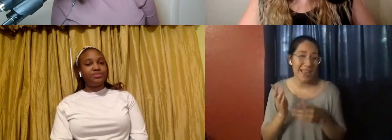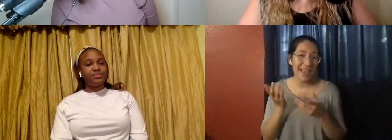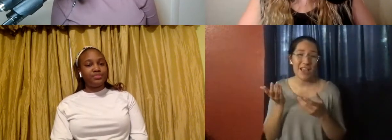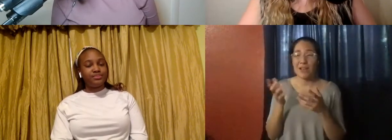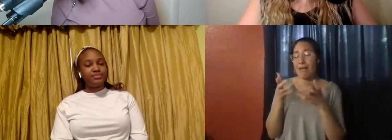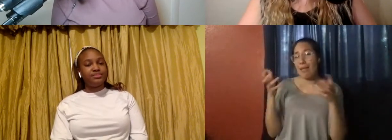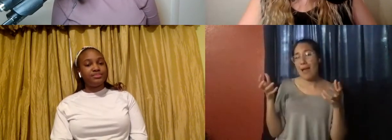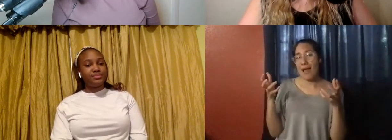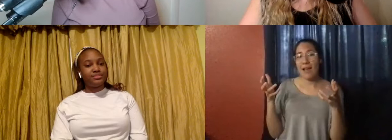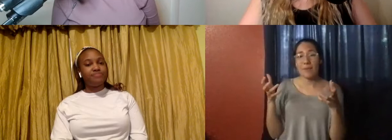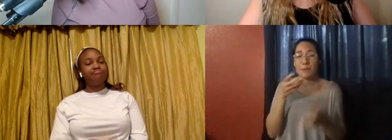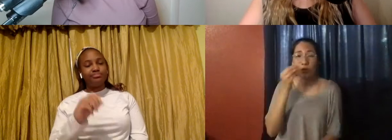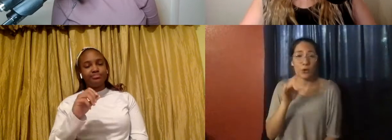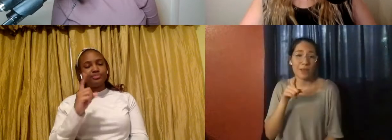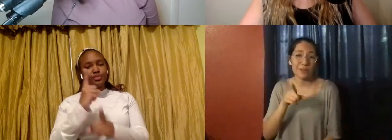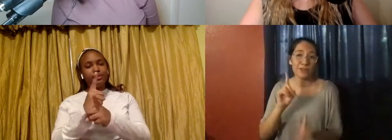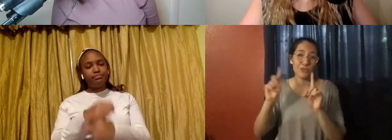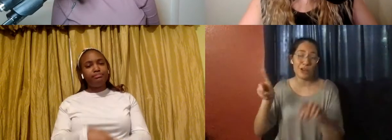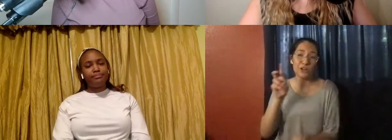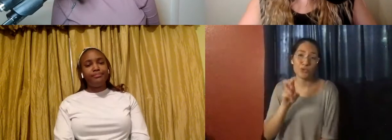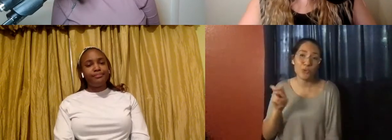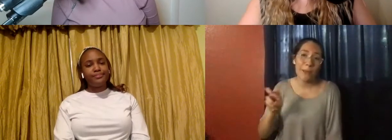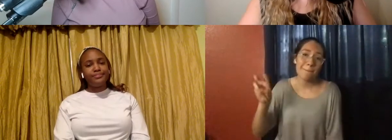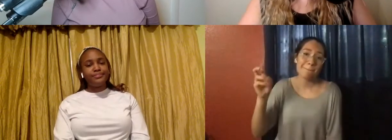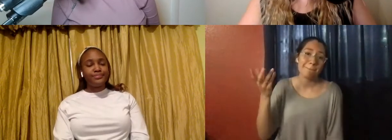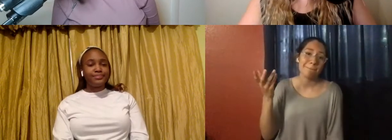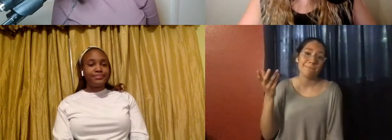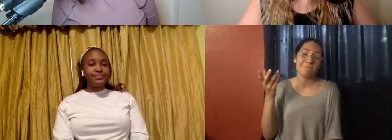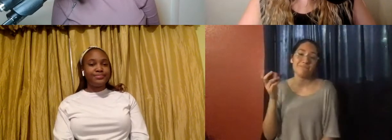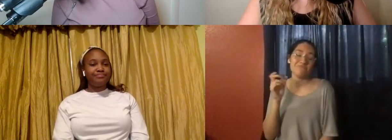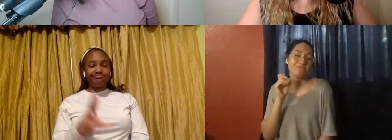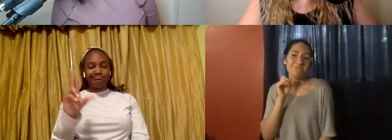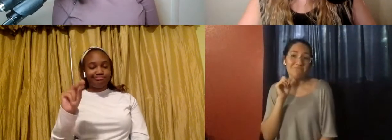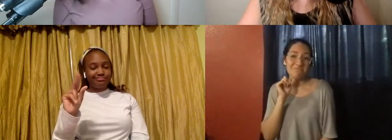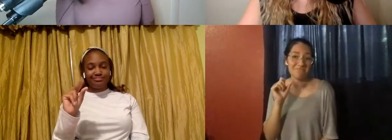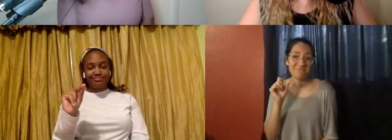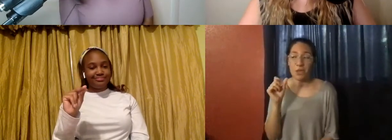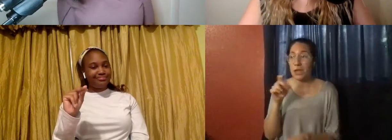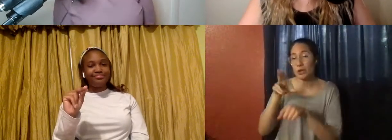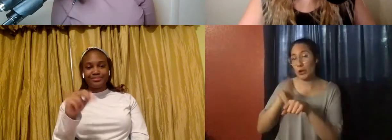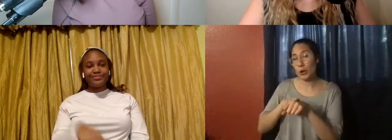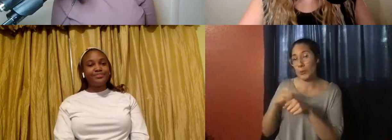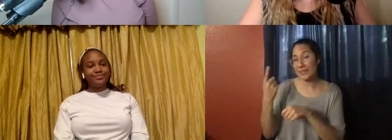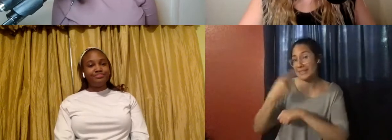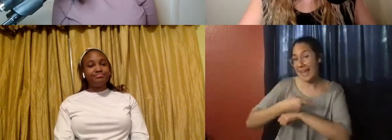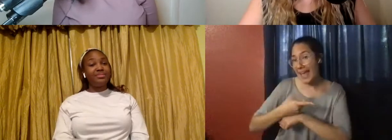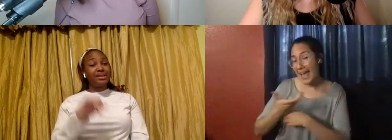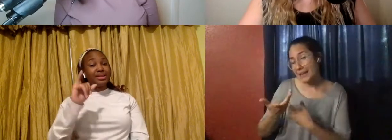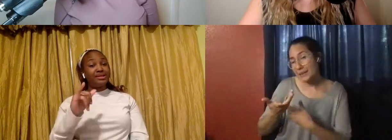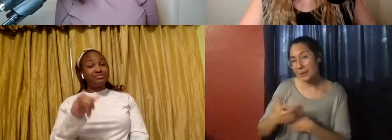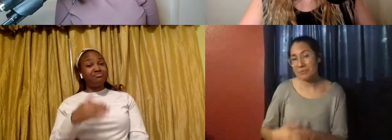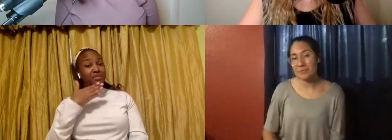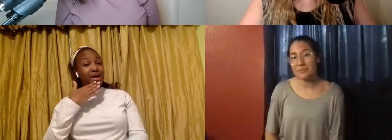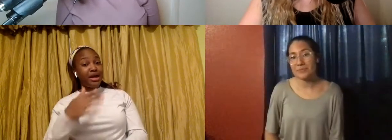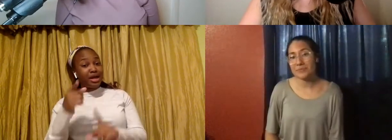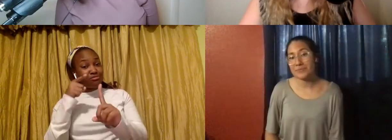trip. Right. You know, not in your normal day today. So. No. So that's a good point. Yeah. Okay. So